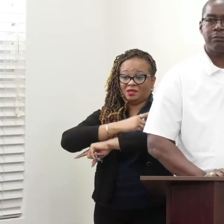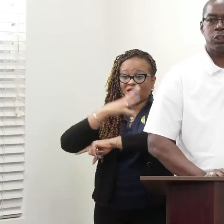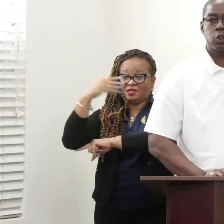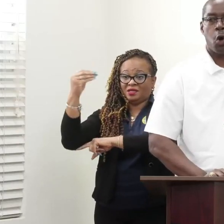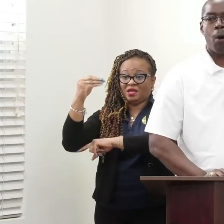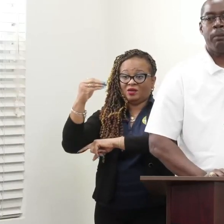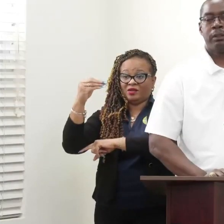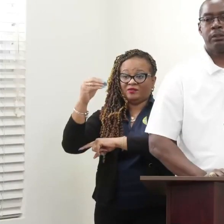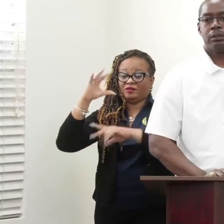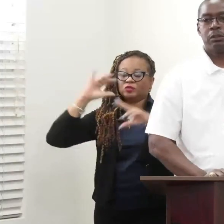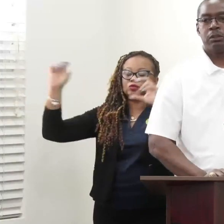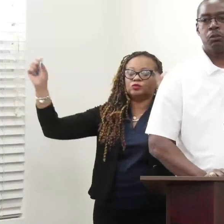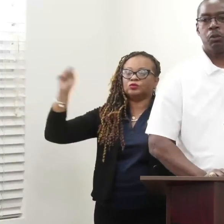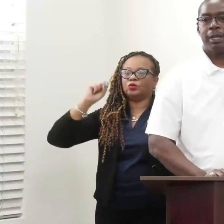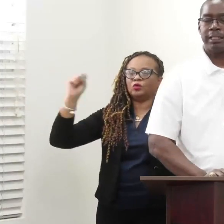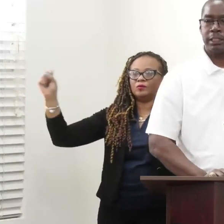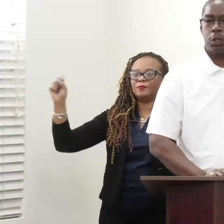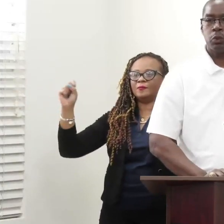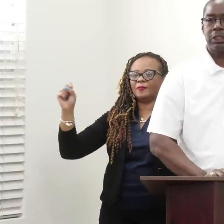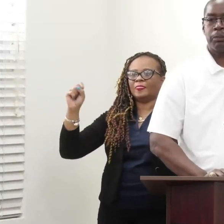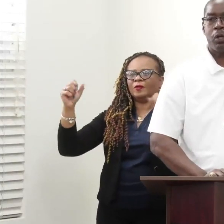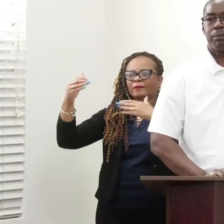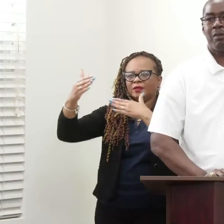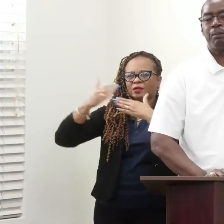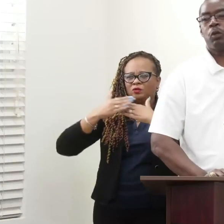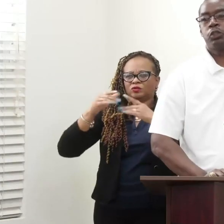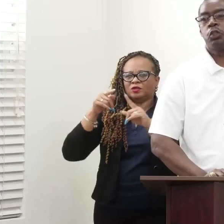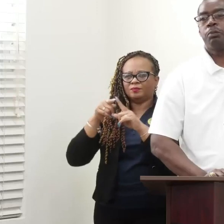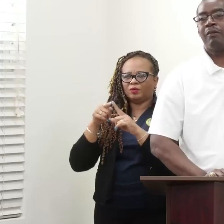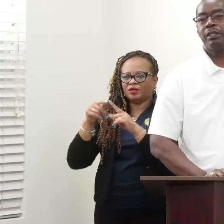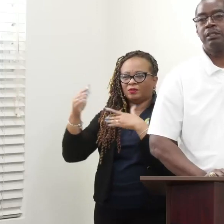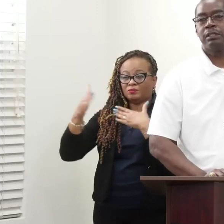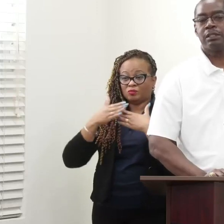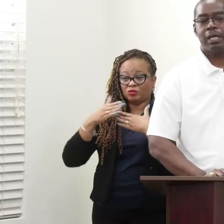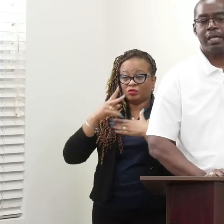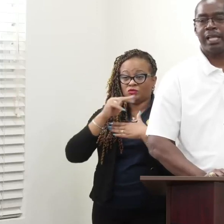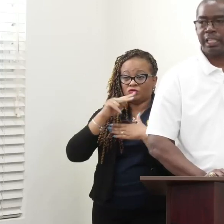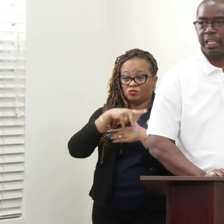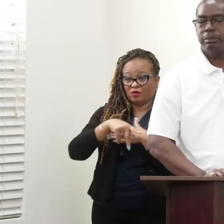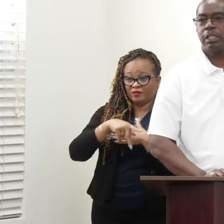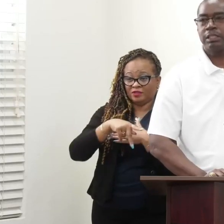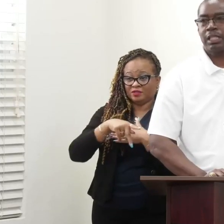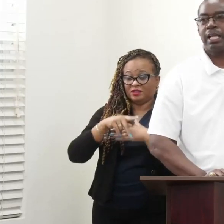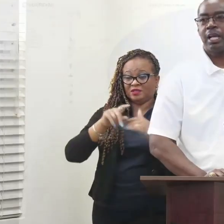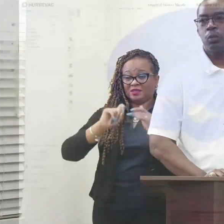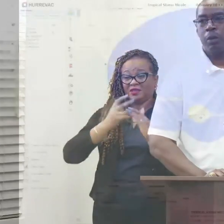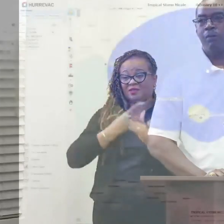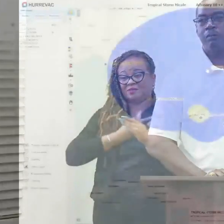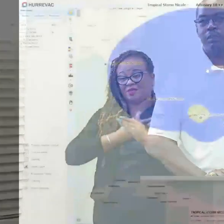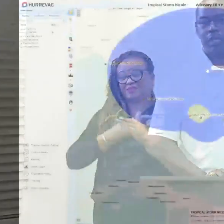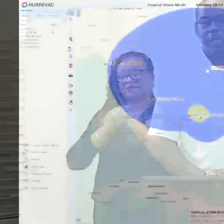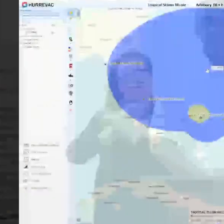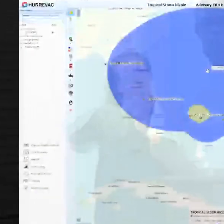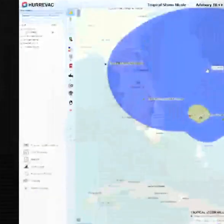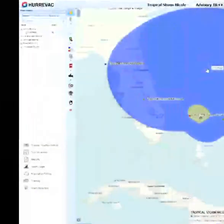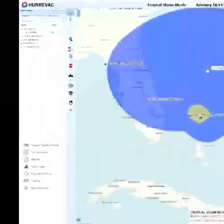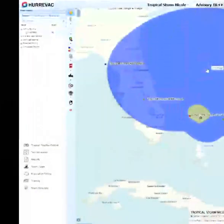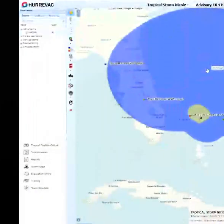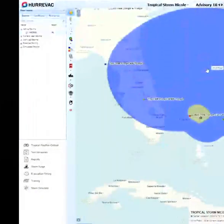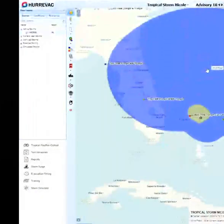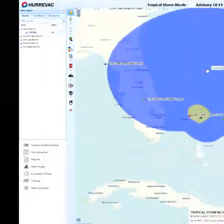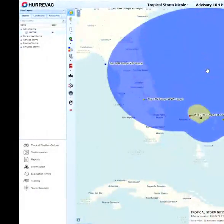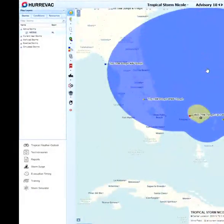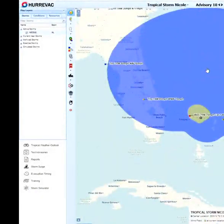outer edge of the storm will be at its closest point of approach to New Providence, and that keeps us clear, New Providence clear of the